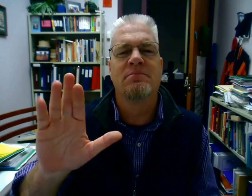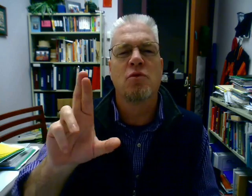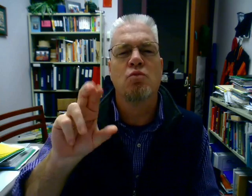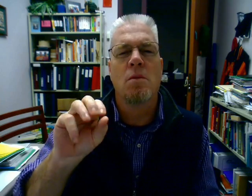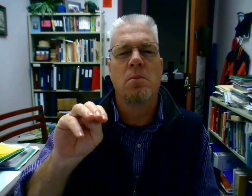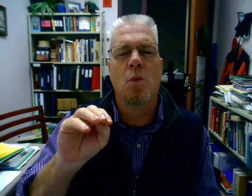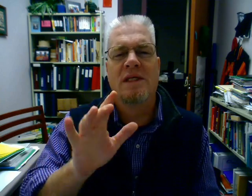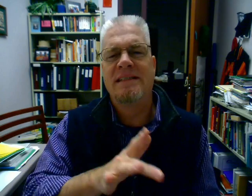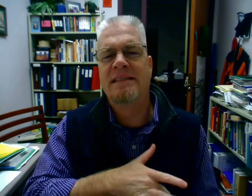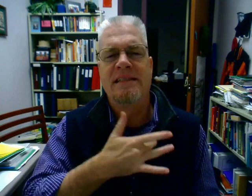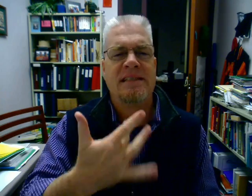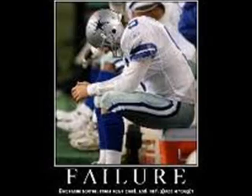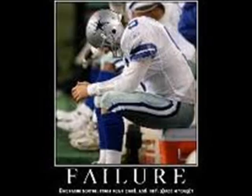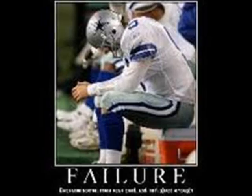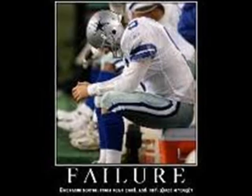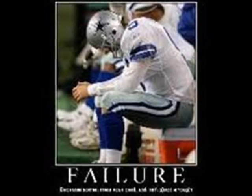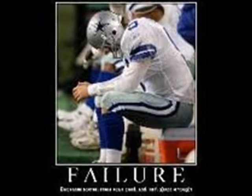point, and we're approaching the end.